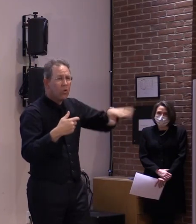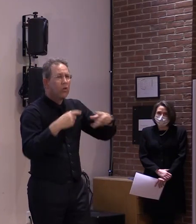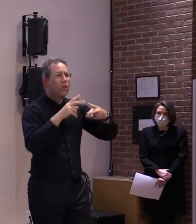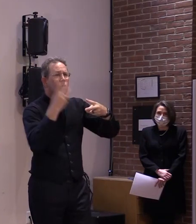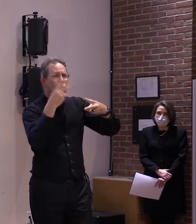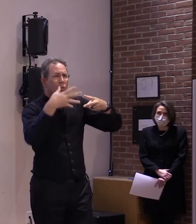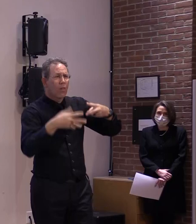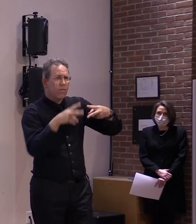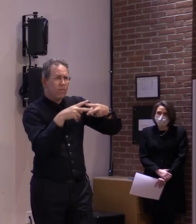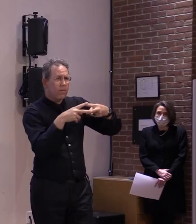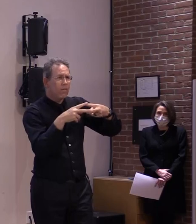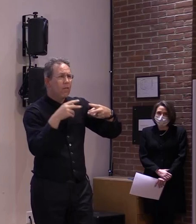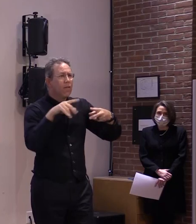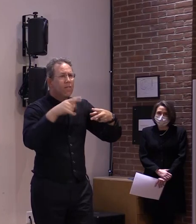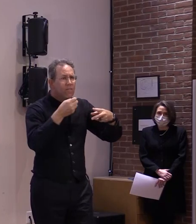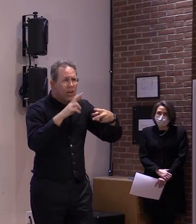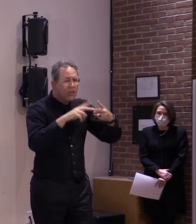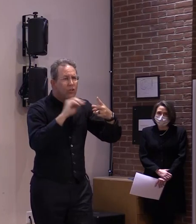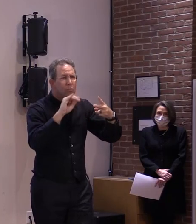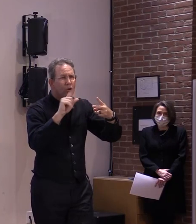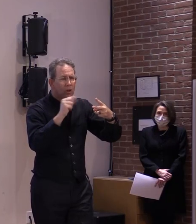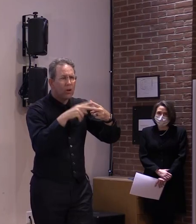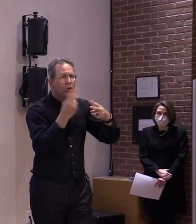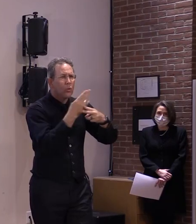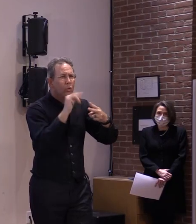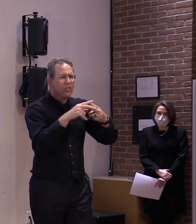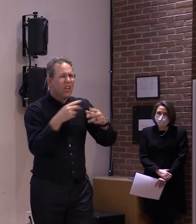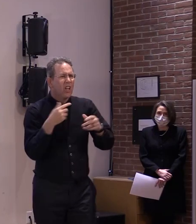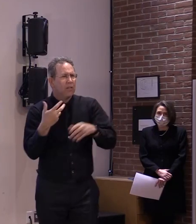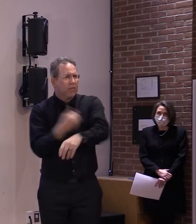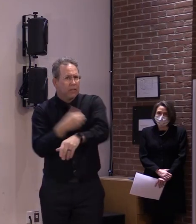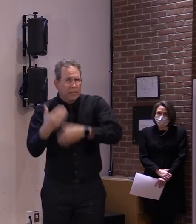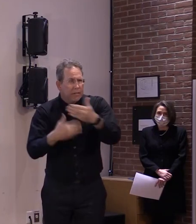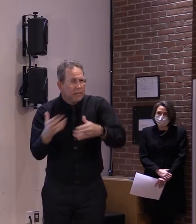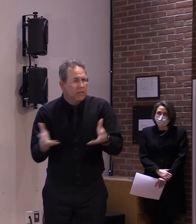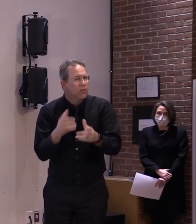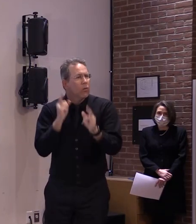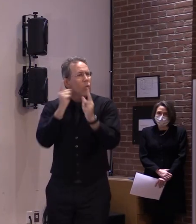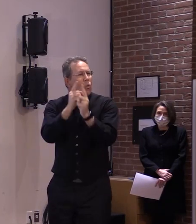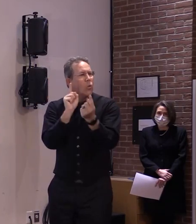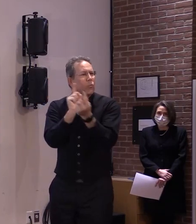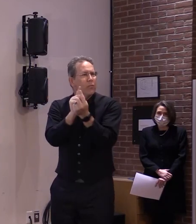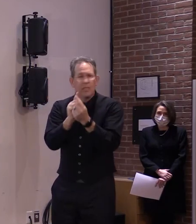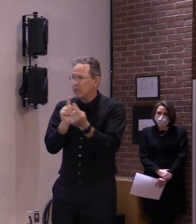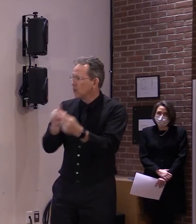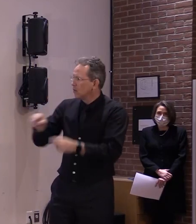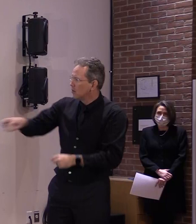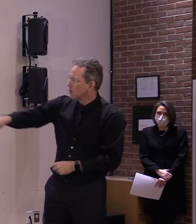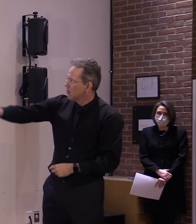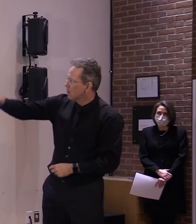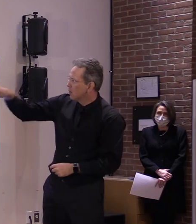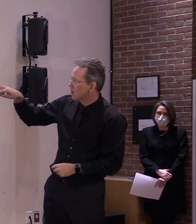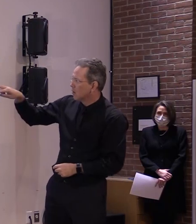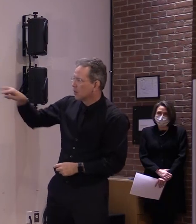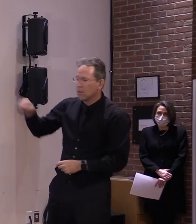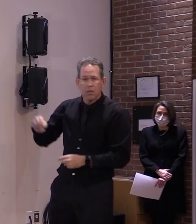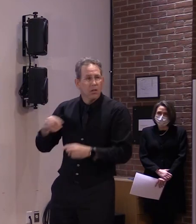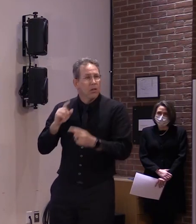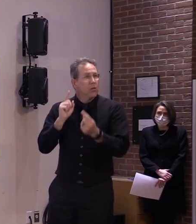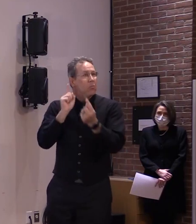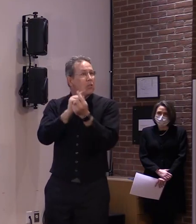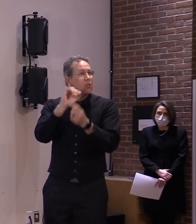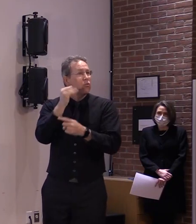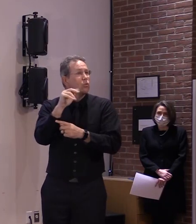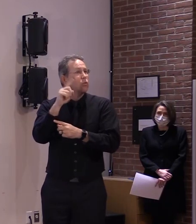Forward Plan. And again, even without the Johnson & Johnson vaccine, we anticipate having enough supply to meet these